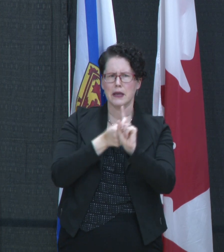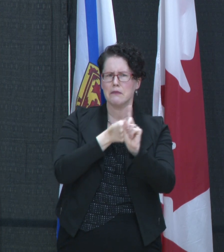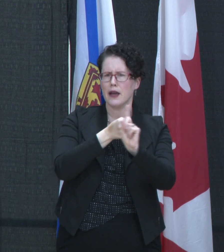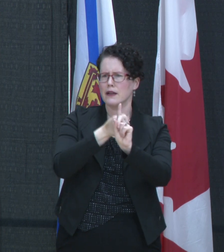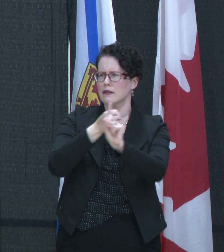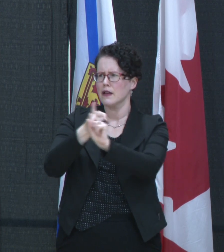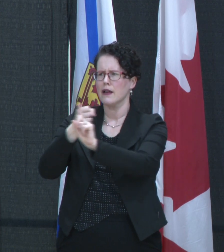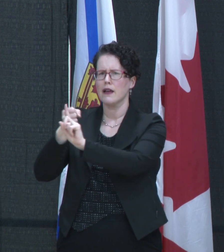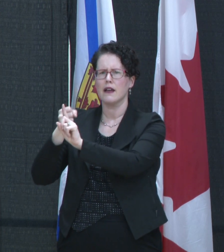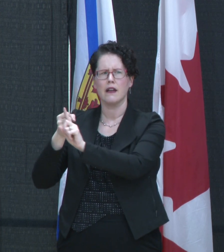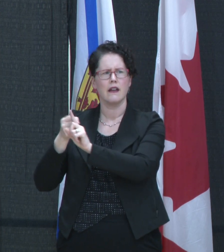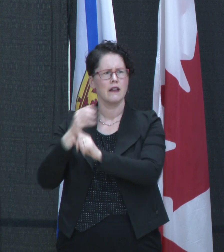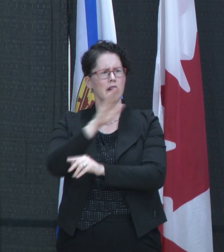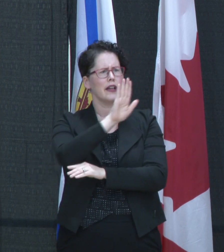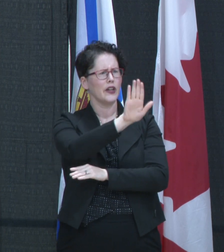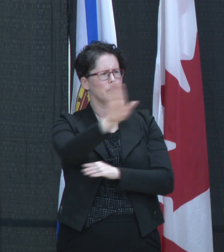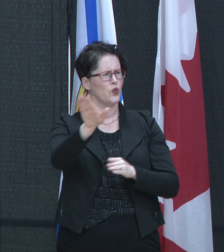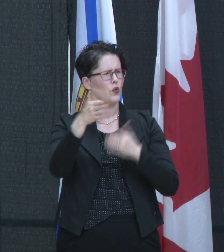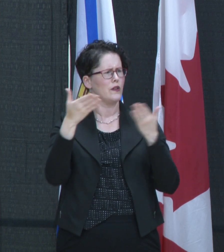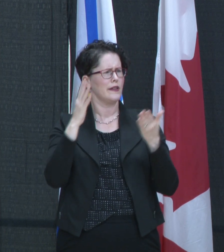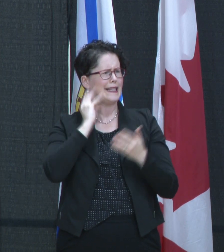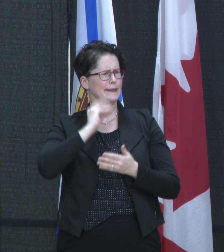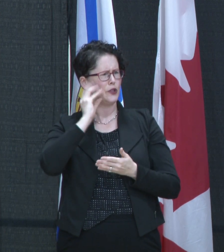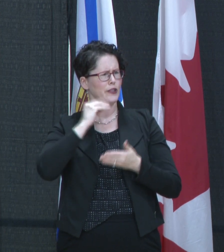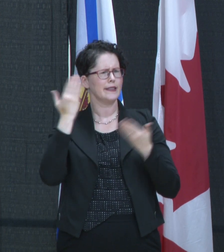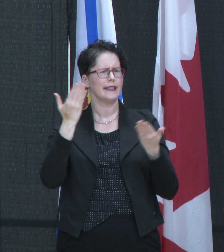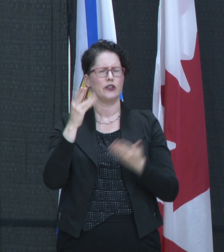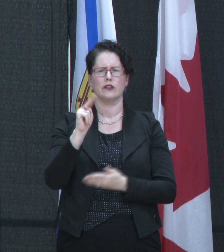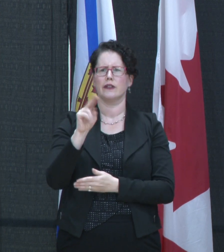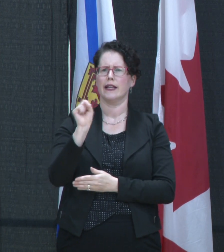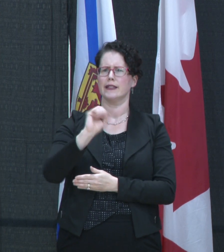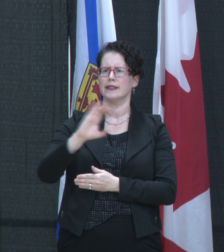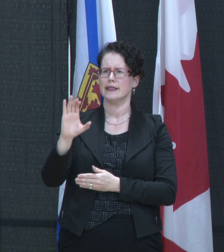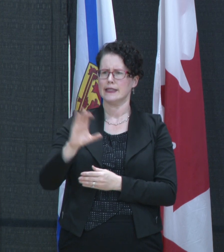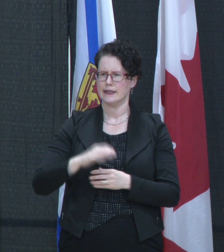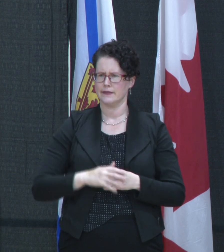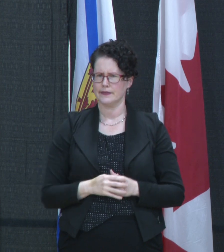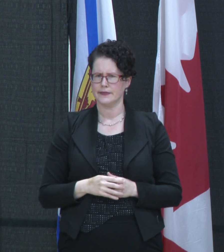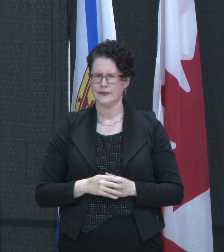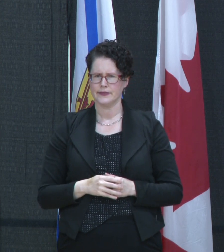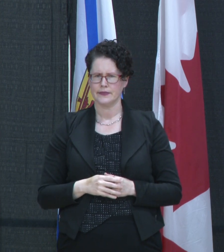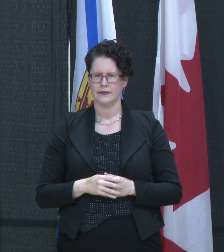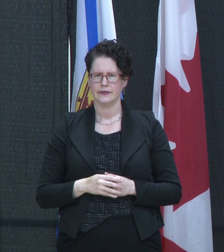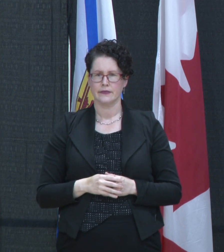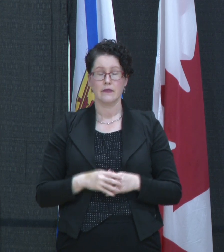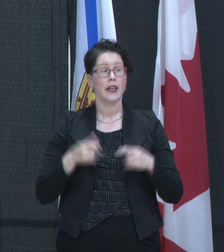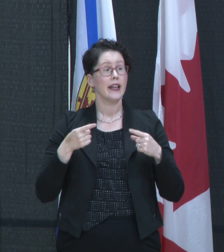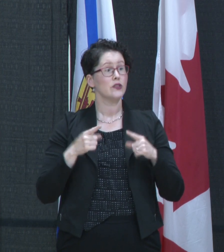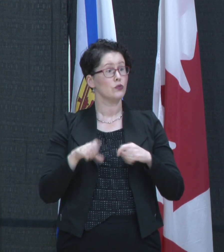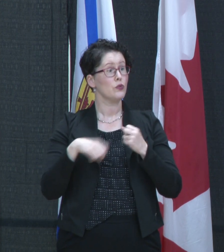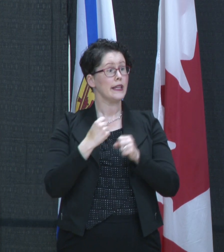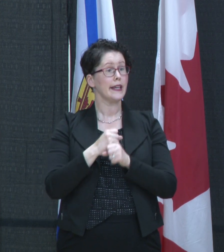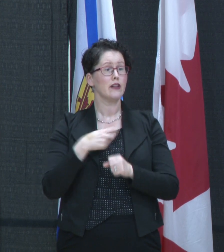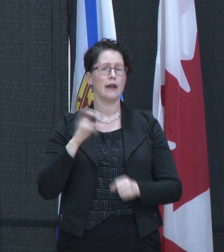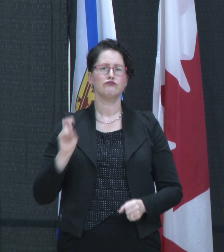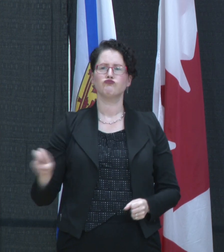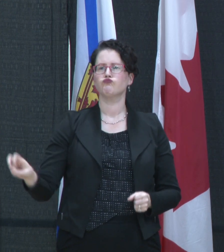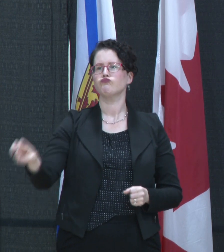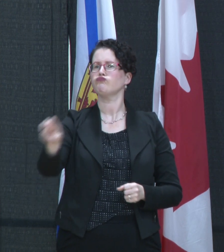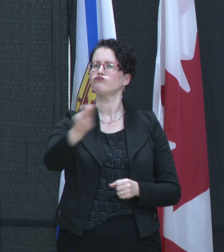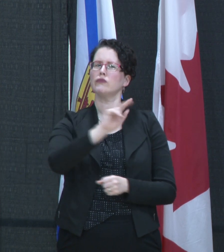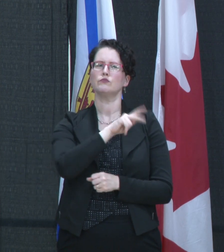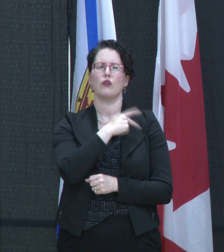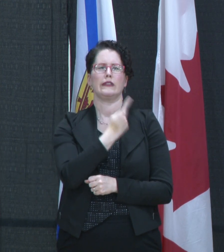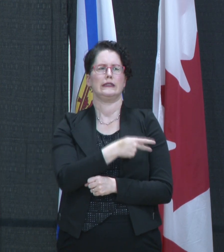at the Nova Scotia Community College. As I traveled around the province during the academic year, I hear hundreds of stories